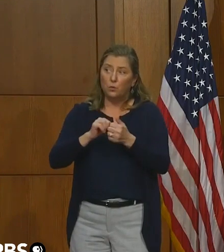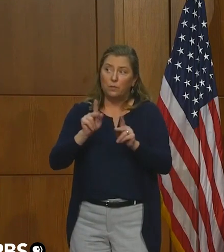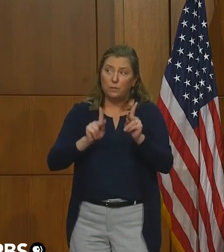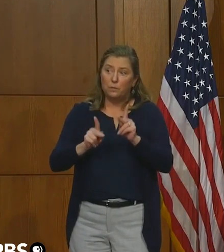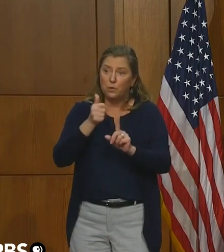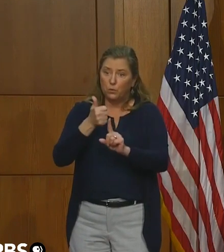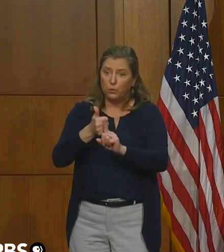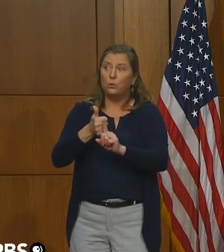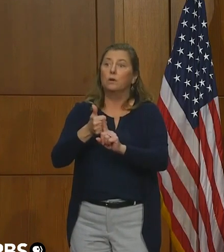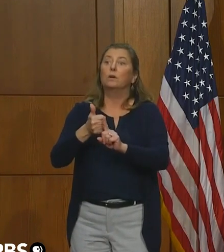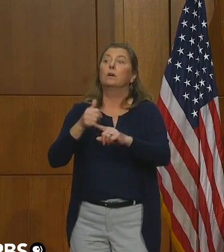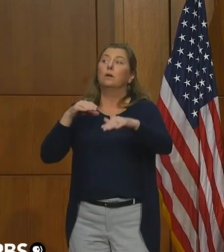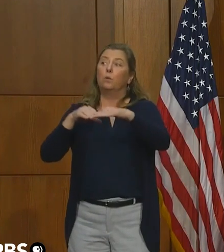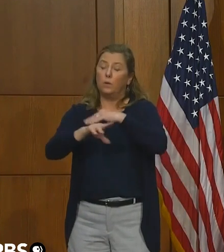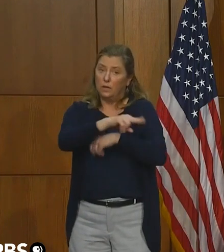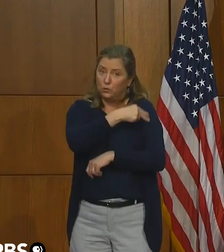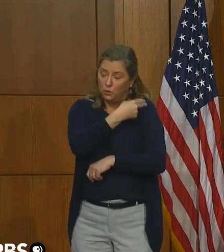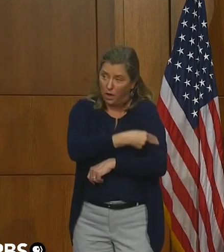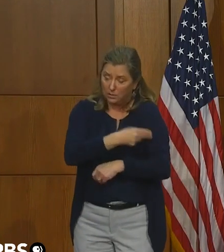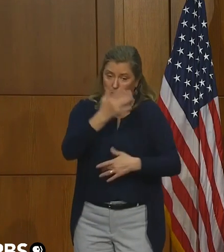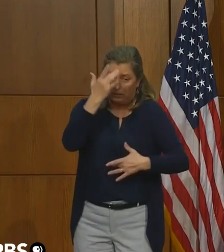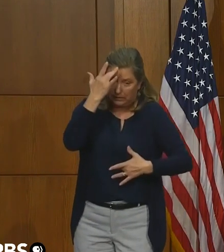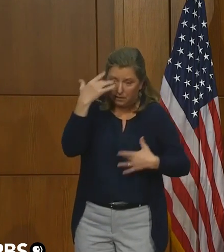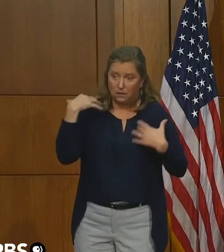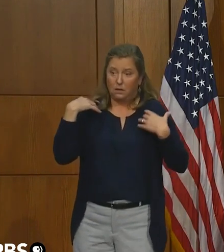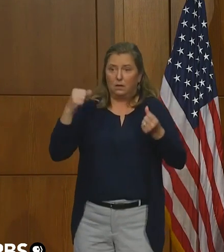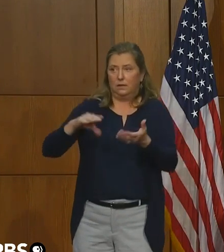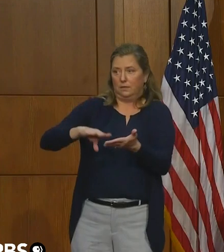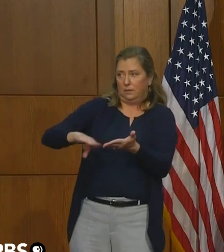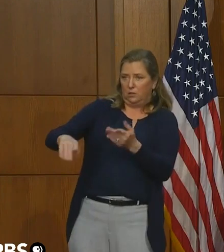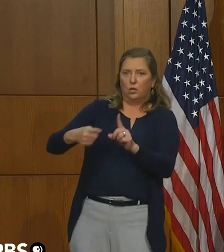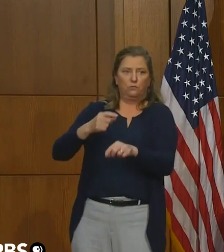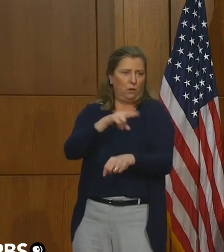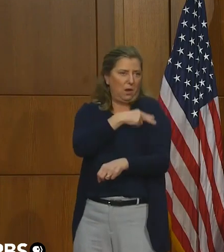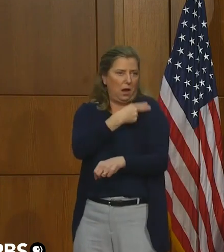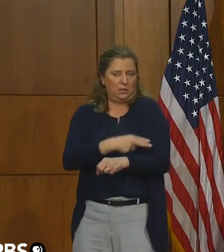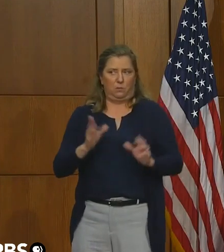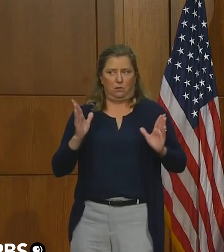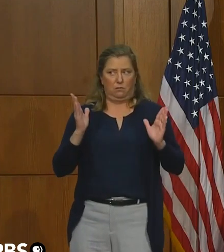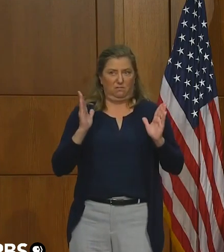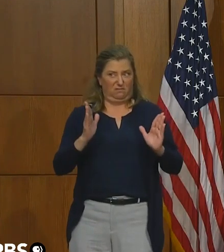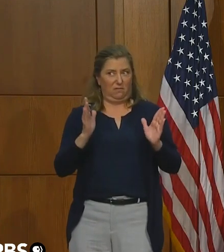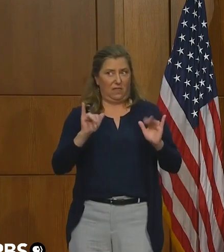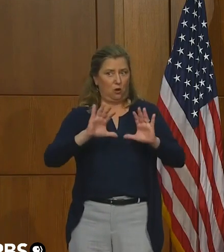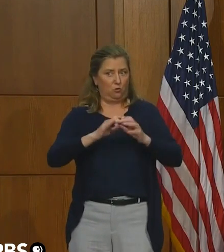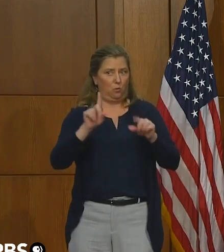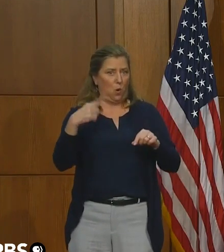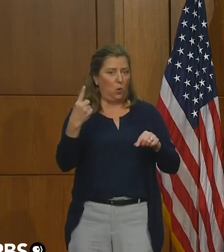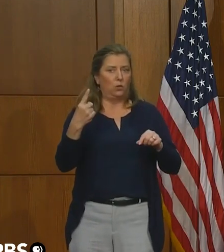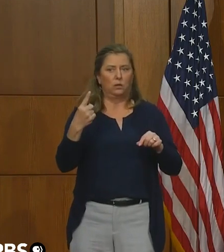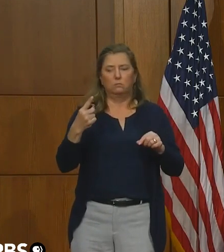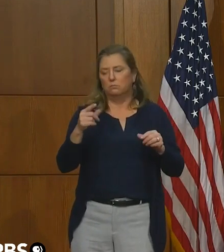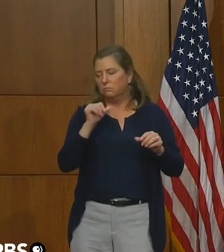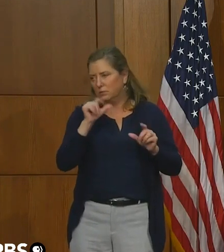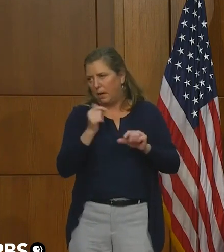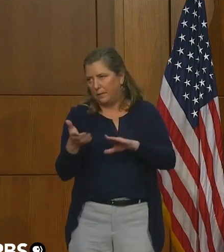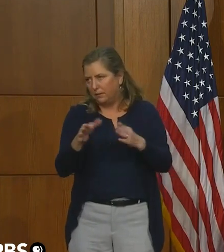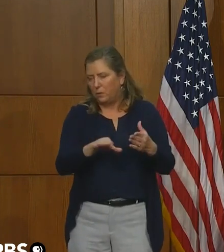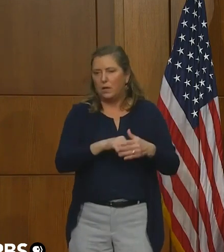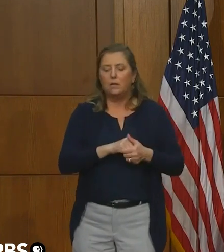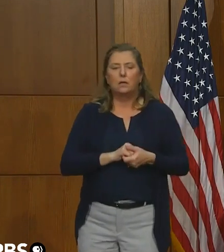been admitted to hospital and then discharged from the hospital. Not having passed away. Of course, we have the